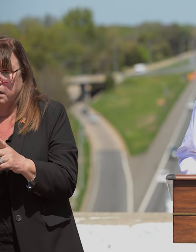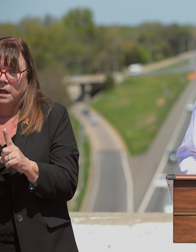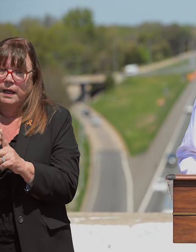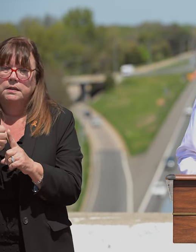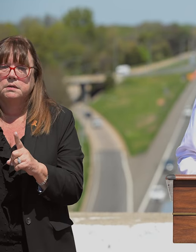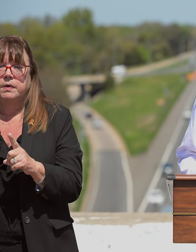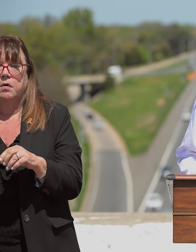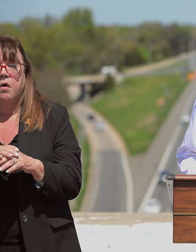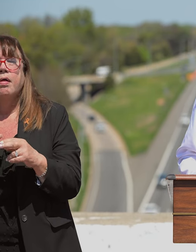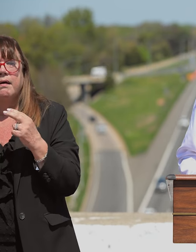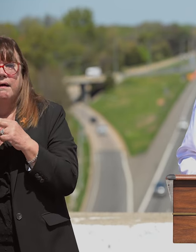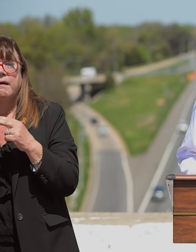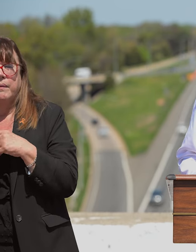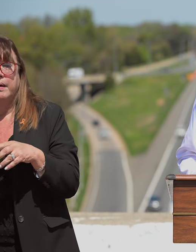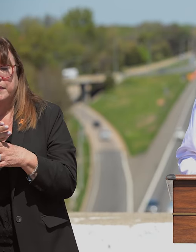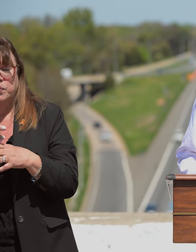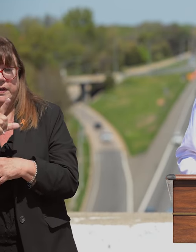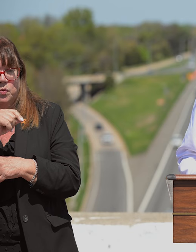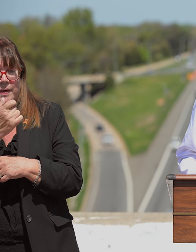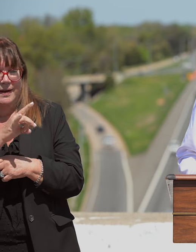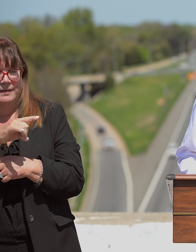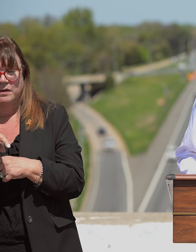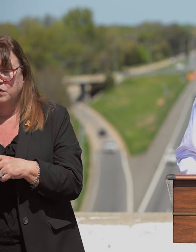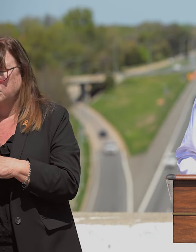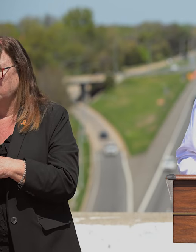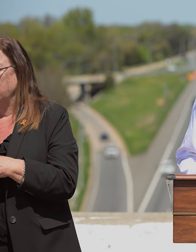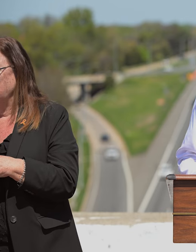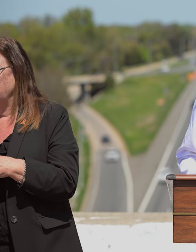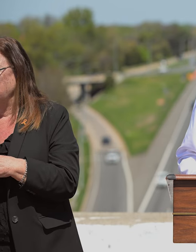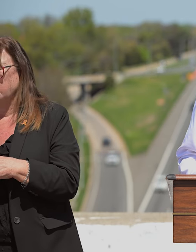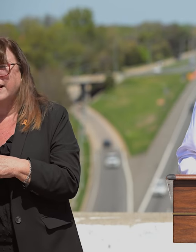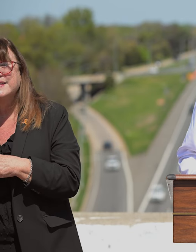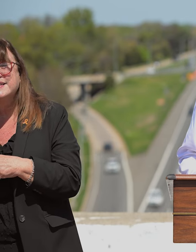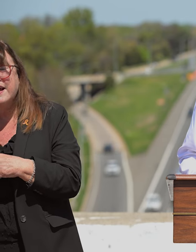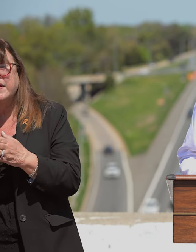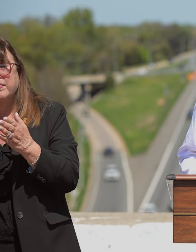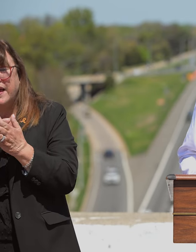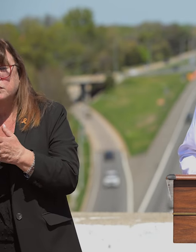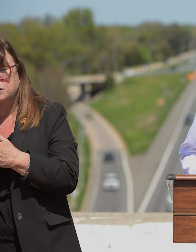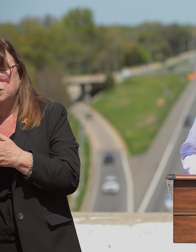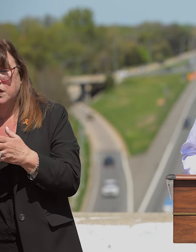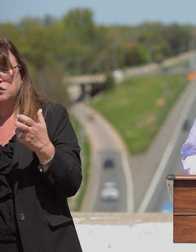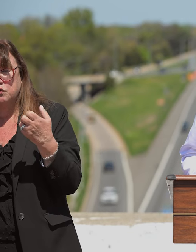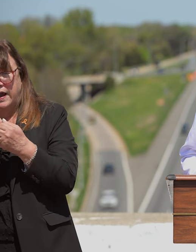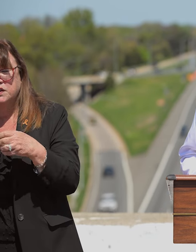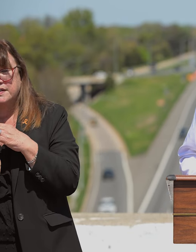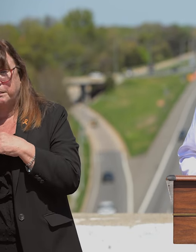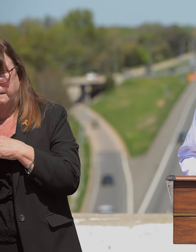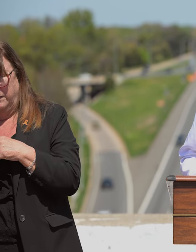zones. Between 2018 and 2022, there were nearly 7,200 work zone crashes in